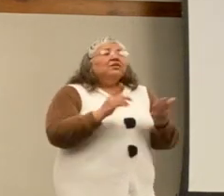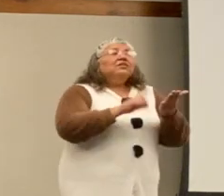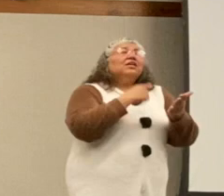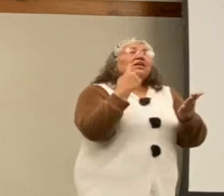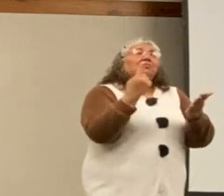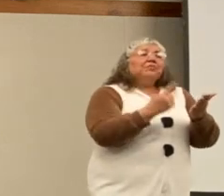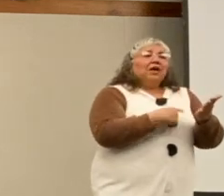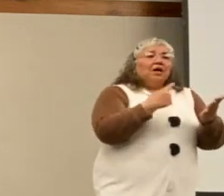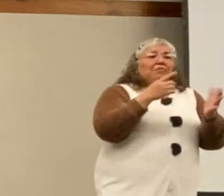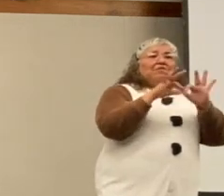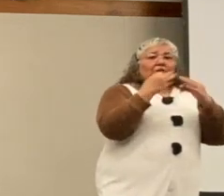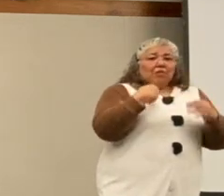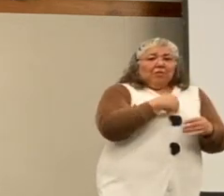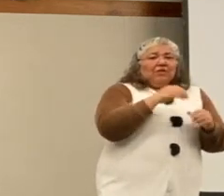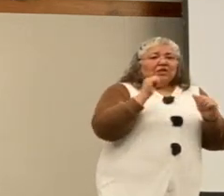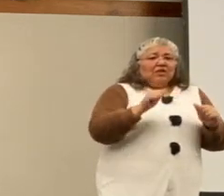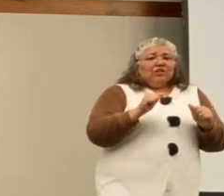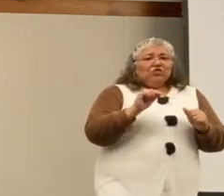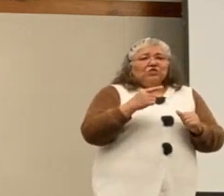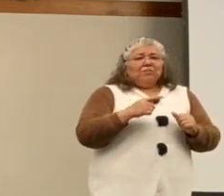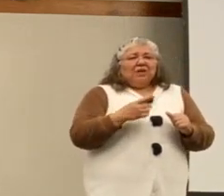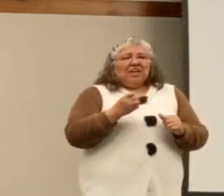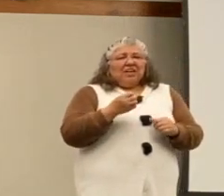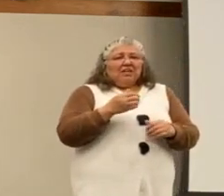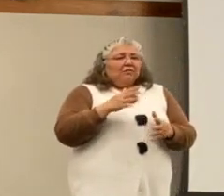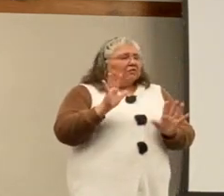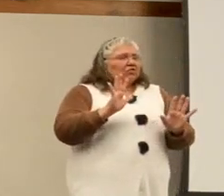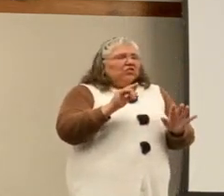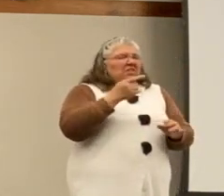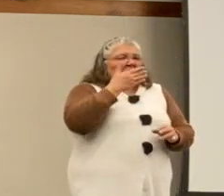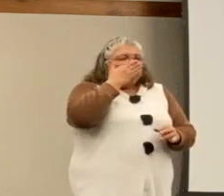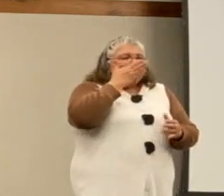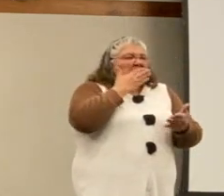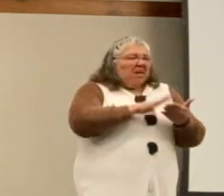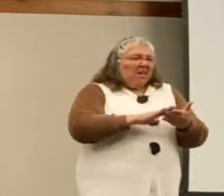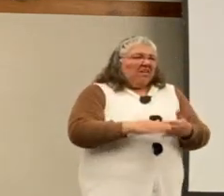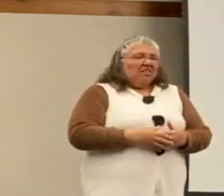Sometimes family members can be just, they smell bad.